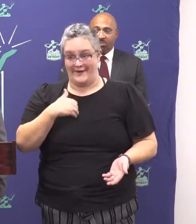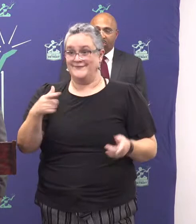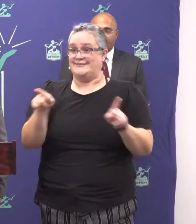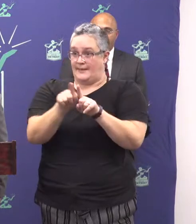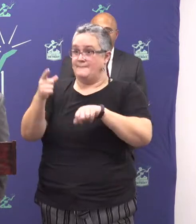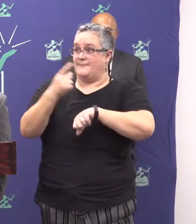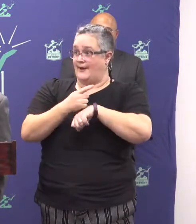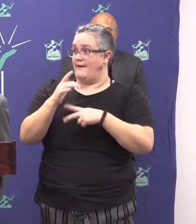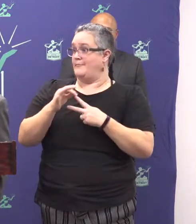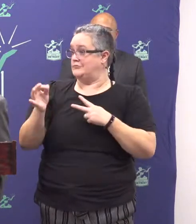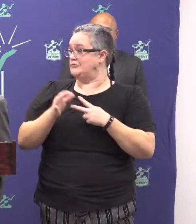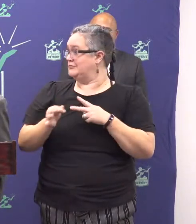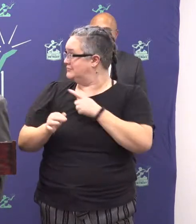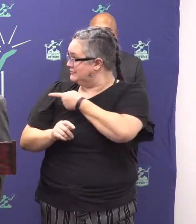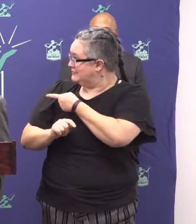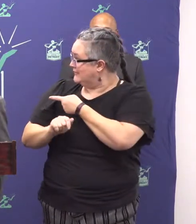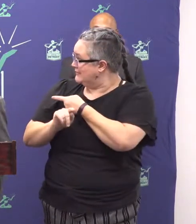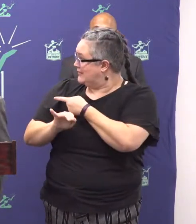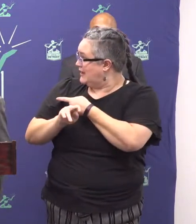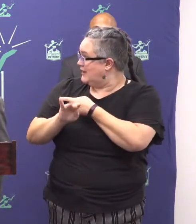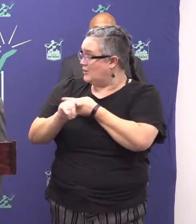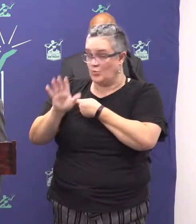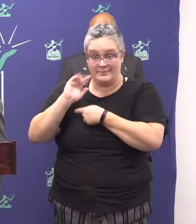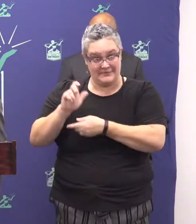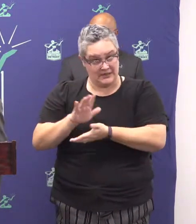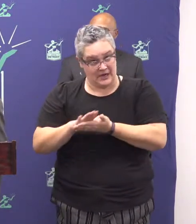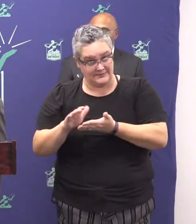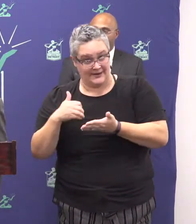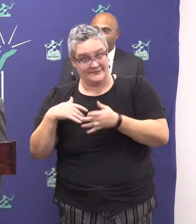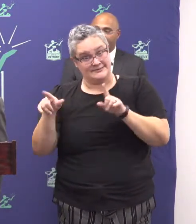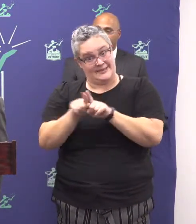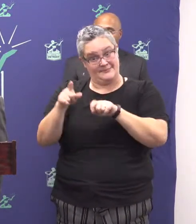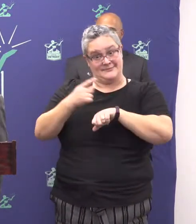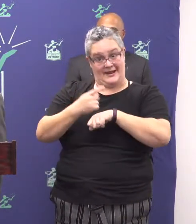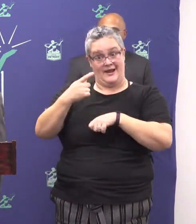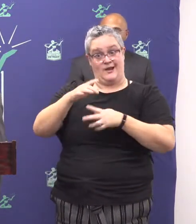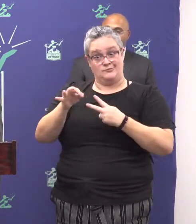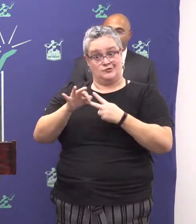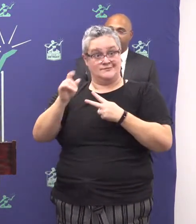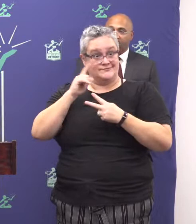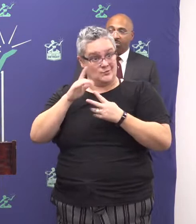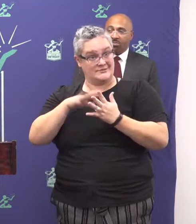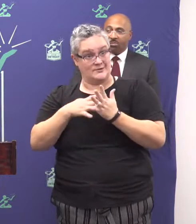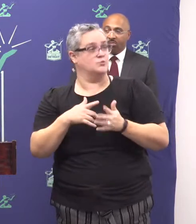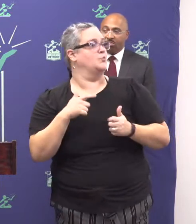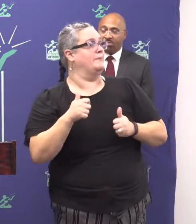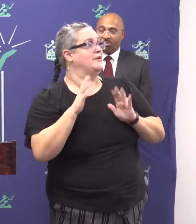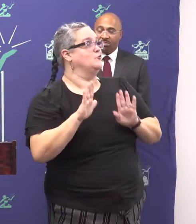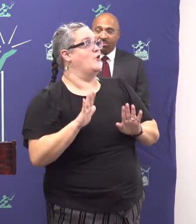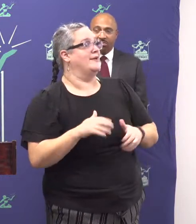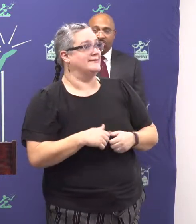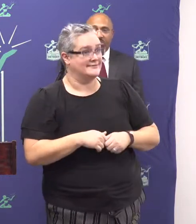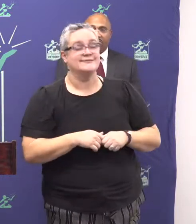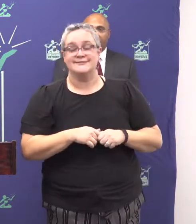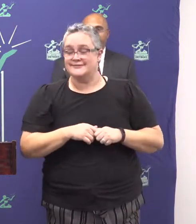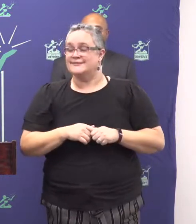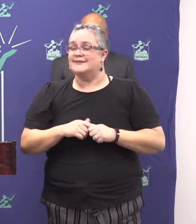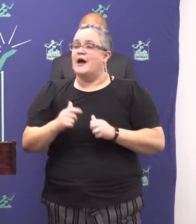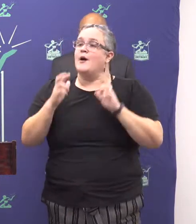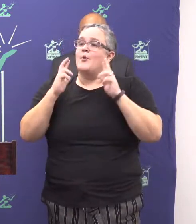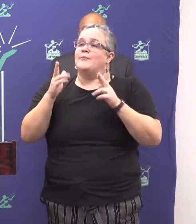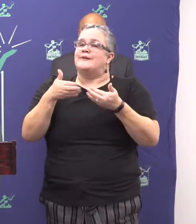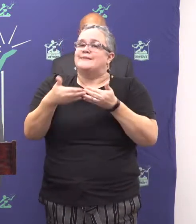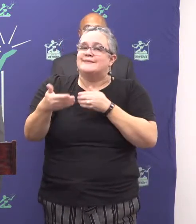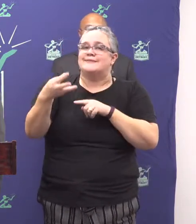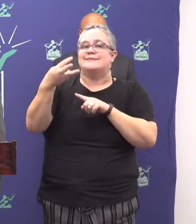option. So, Tatiana, how would that be, to have a same-day option to make a schedule, right? And so I'm hoping in the next 6 to